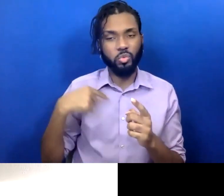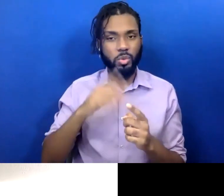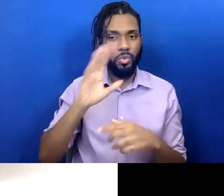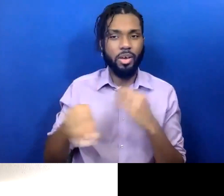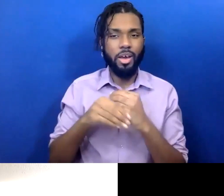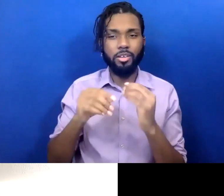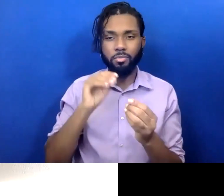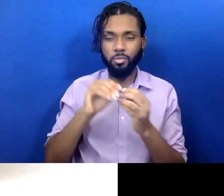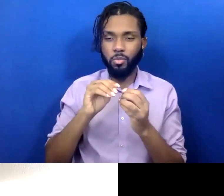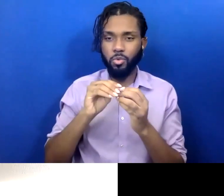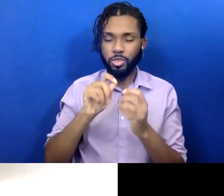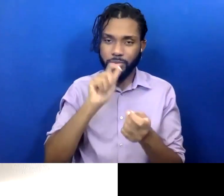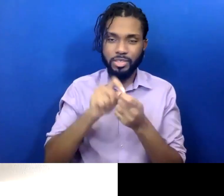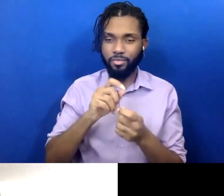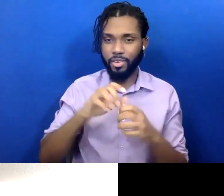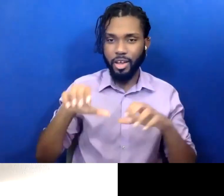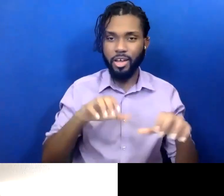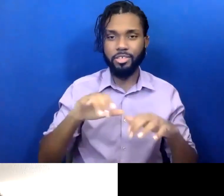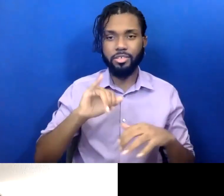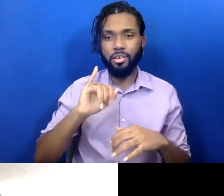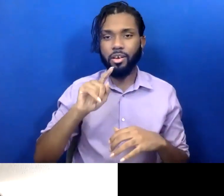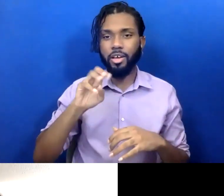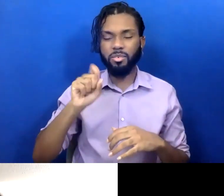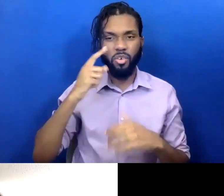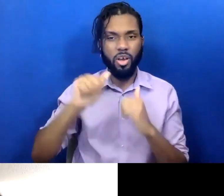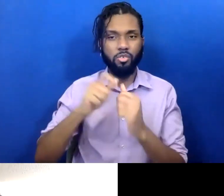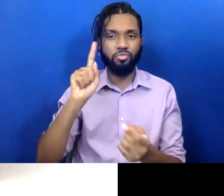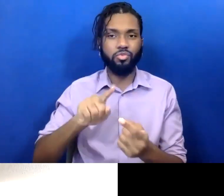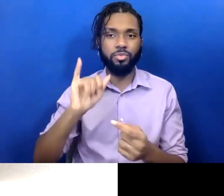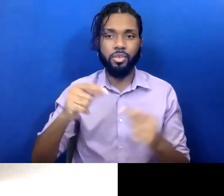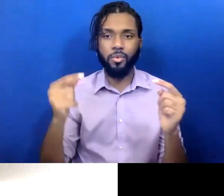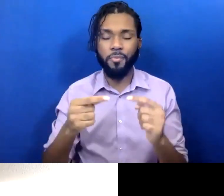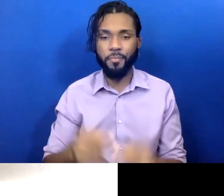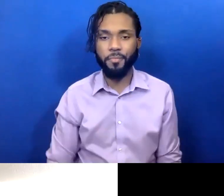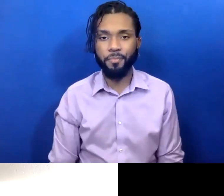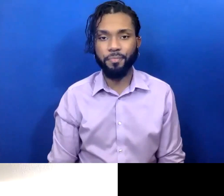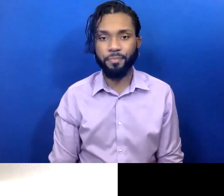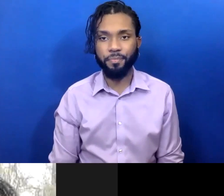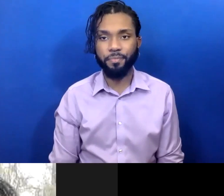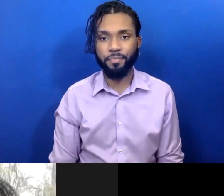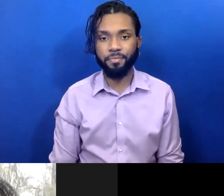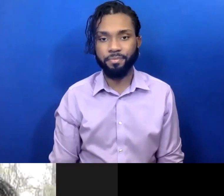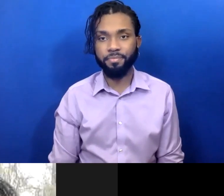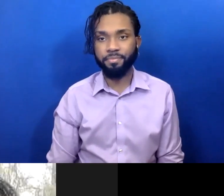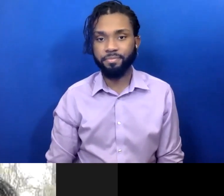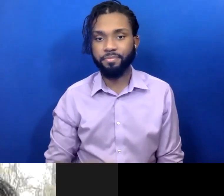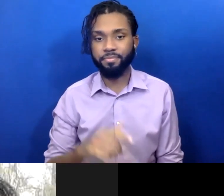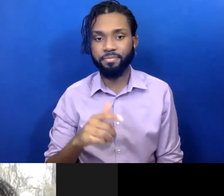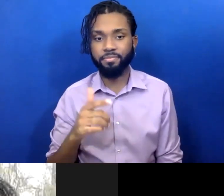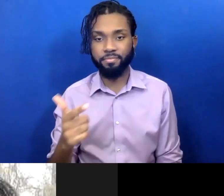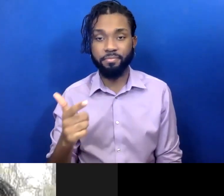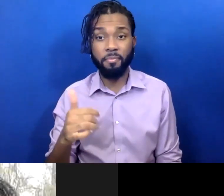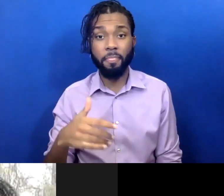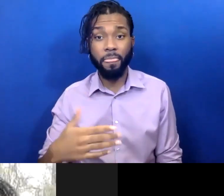action items for how to redress some of that harm. Thank you so much. Other respondents, do you